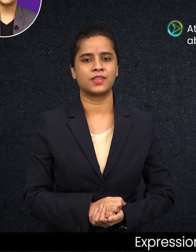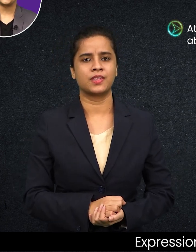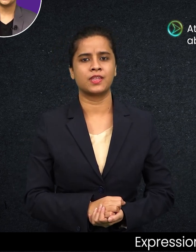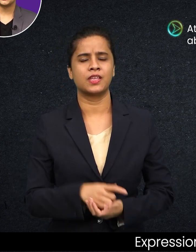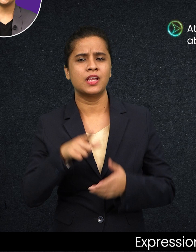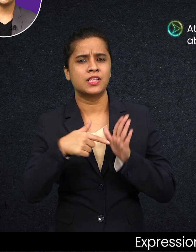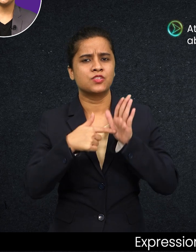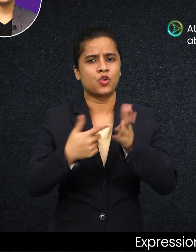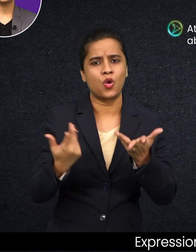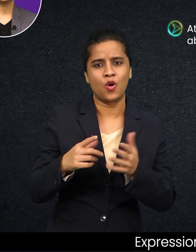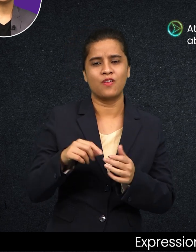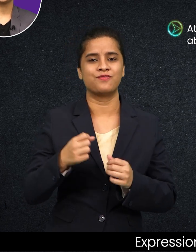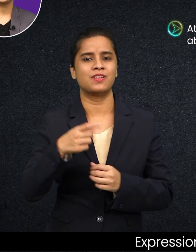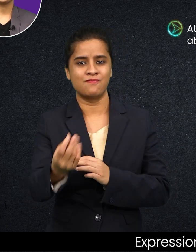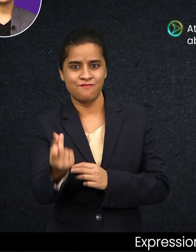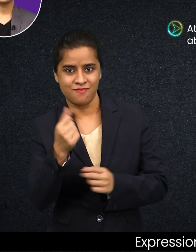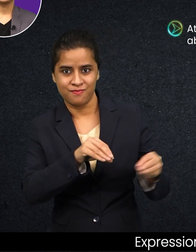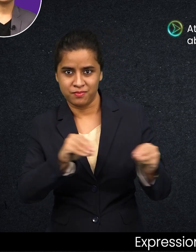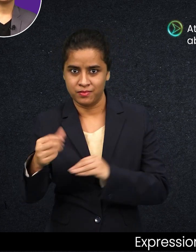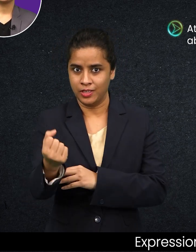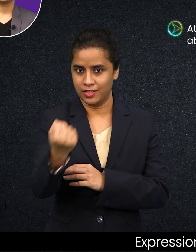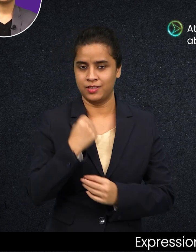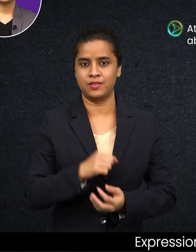expression of kinetic energy,